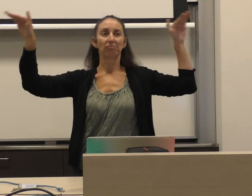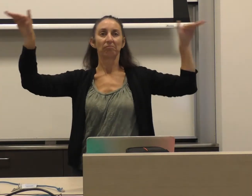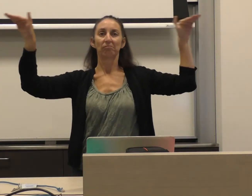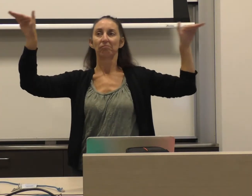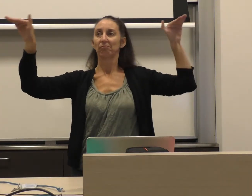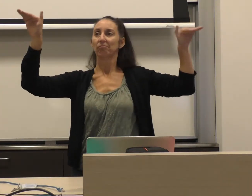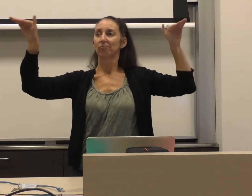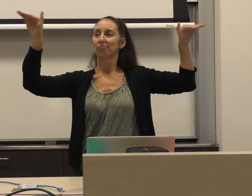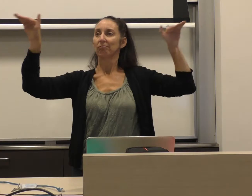let's bring it back.